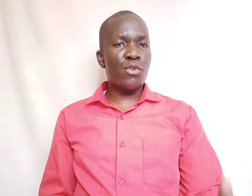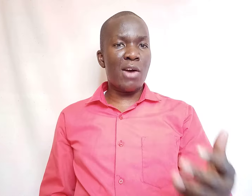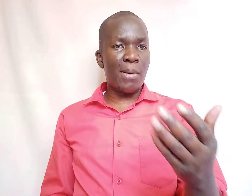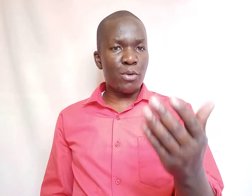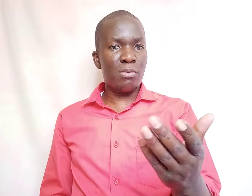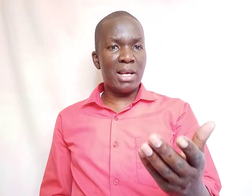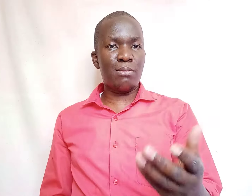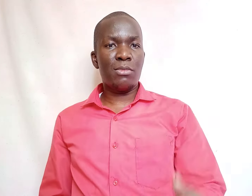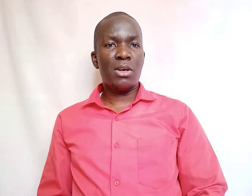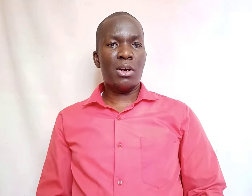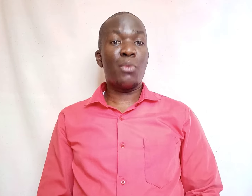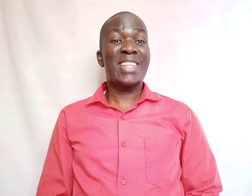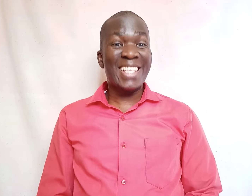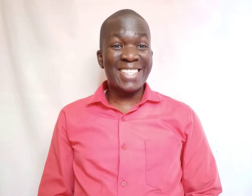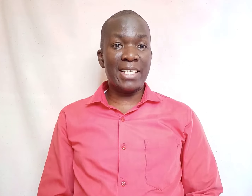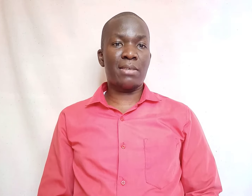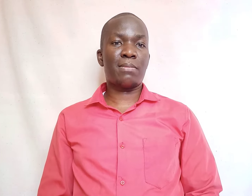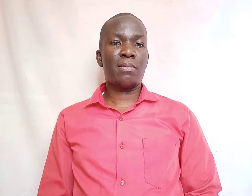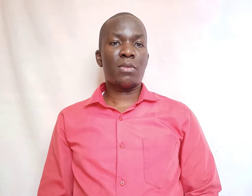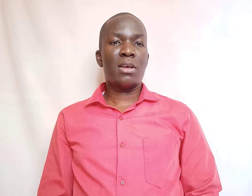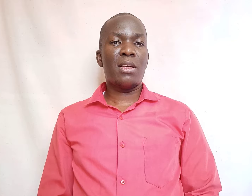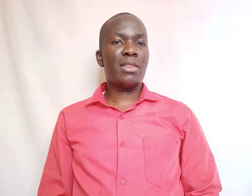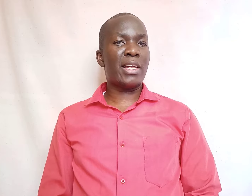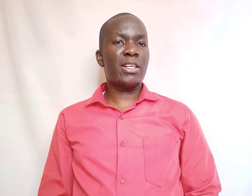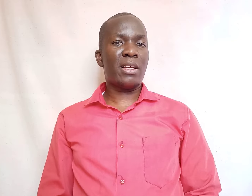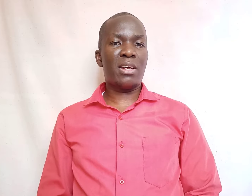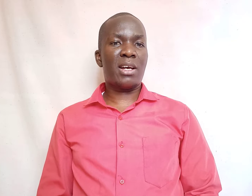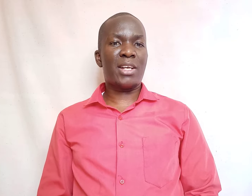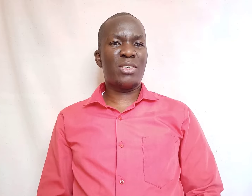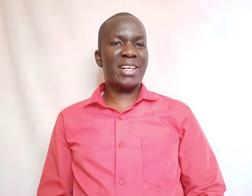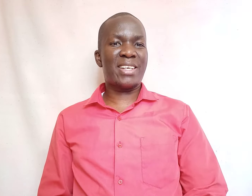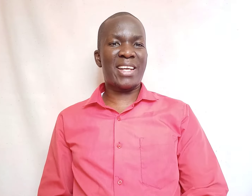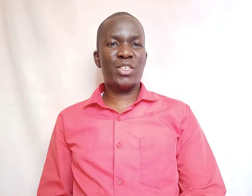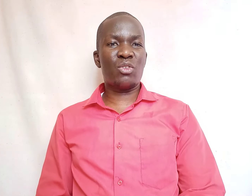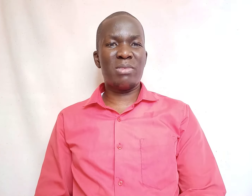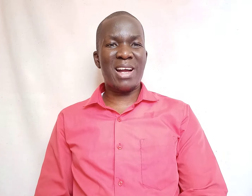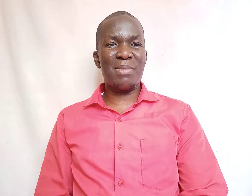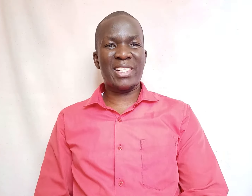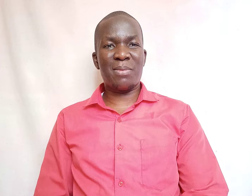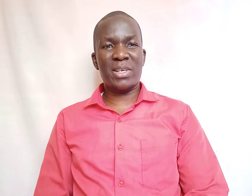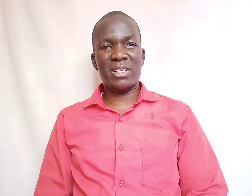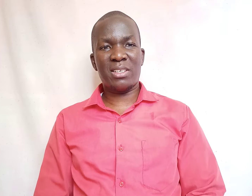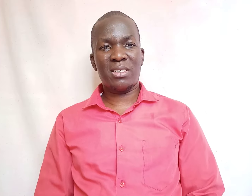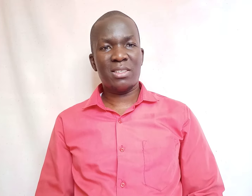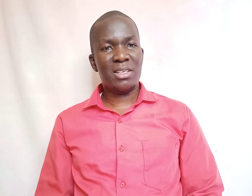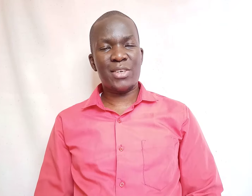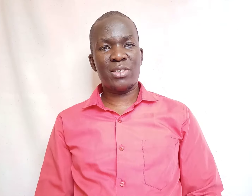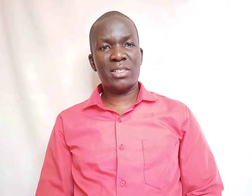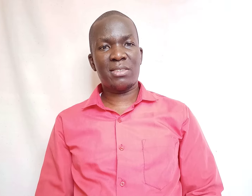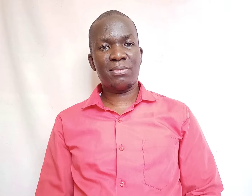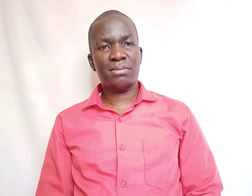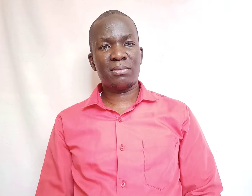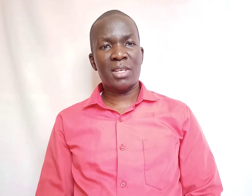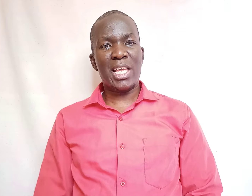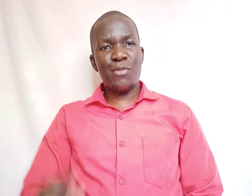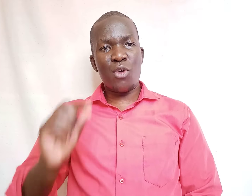have a problem with listening, then I don't encourage you to become an interpreter. I don't. If you